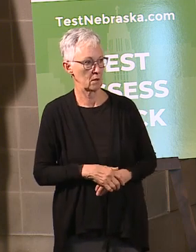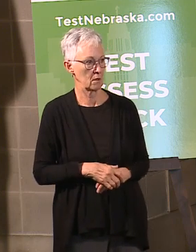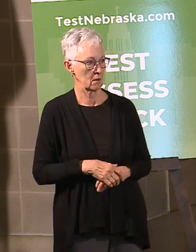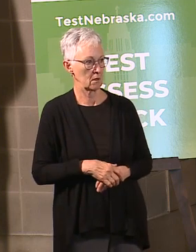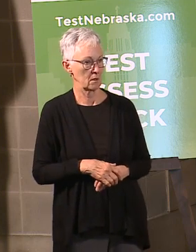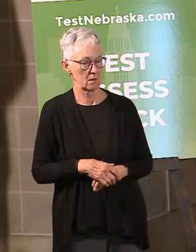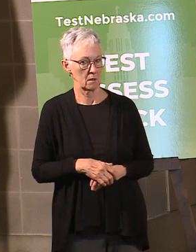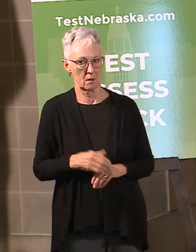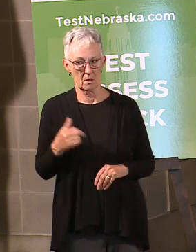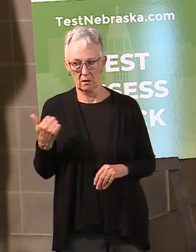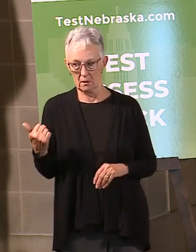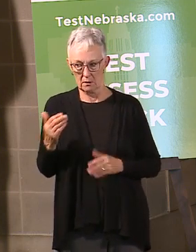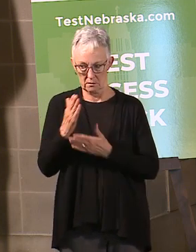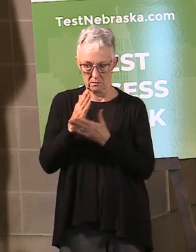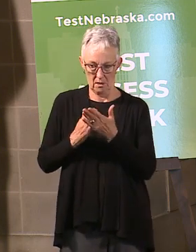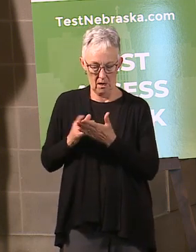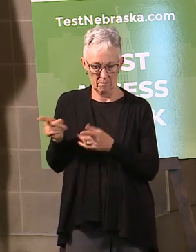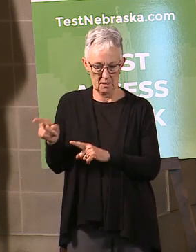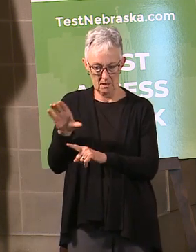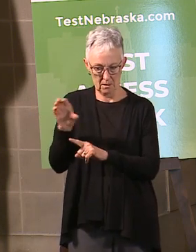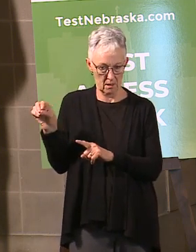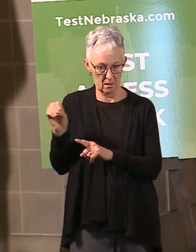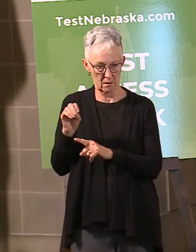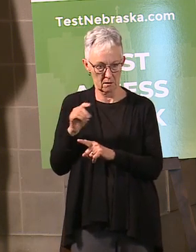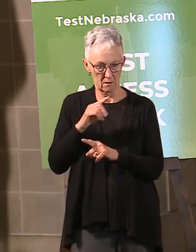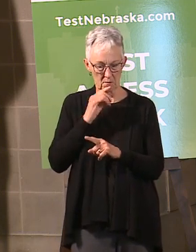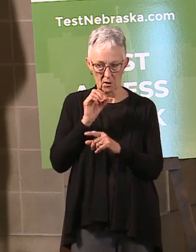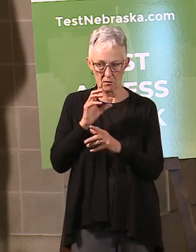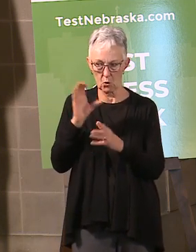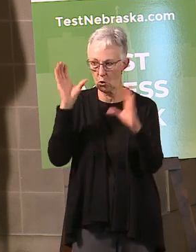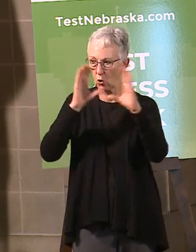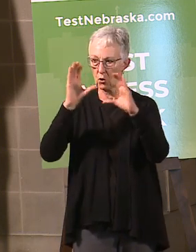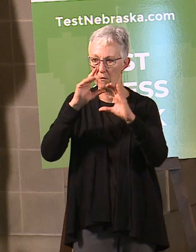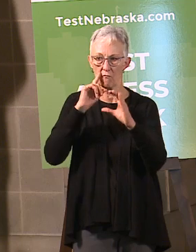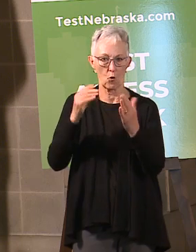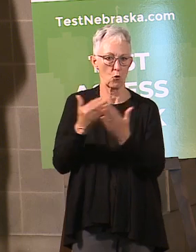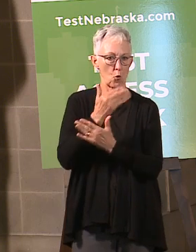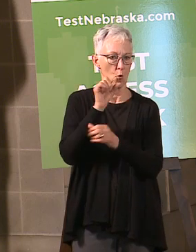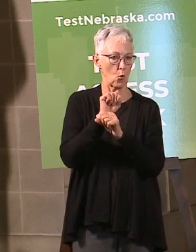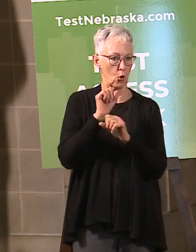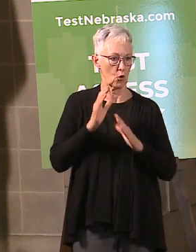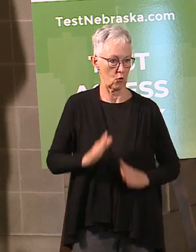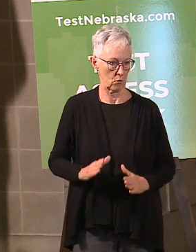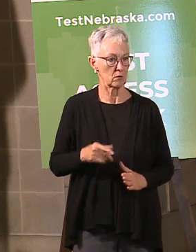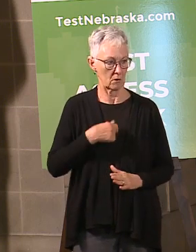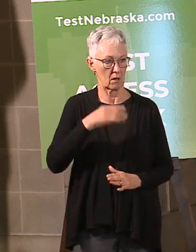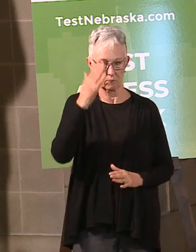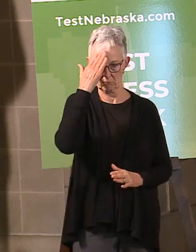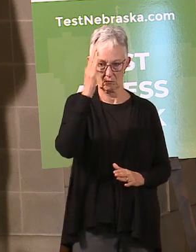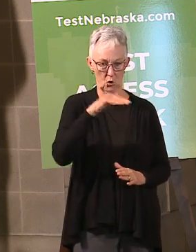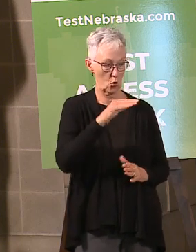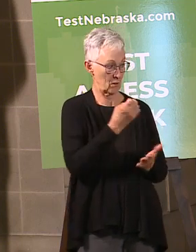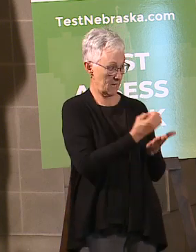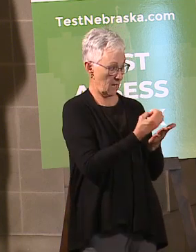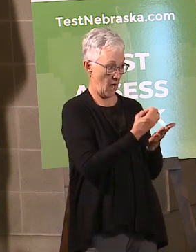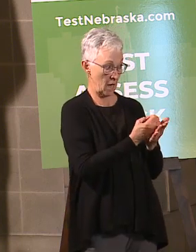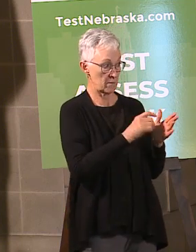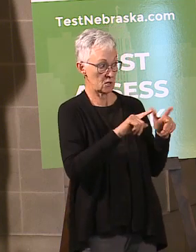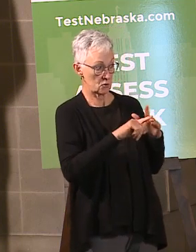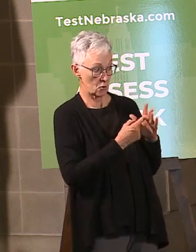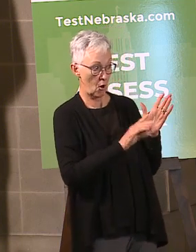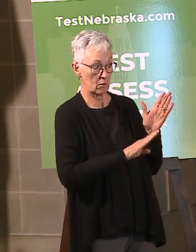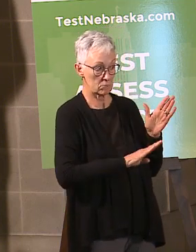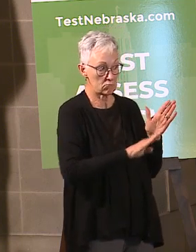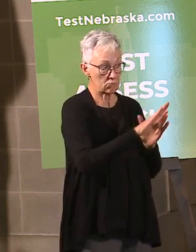find new workers. And I think as the economy comes back, those jobs are going to be there again. So if you offer someone and they don't take